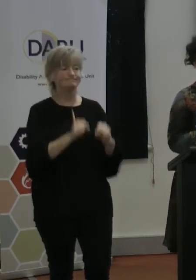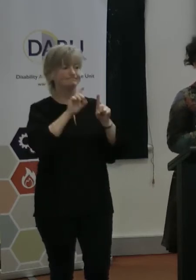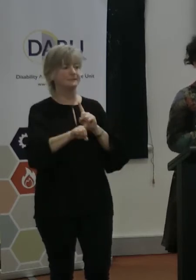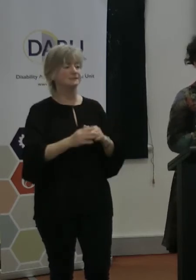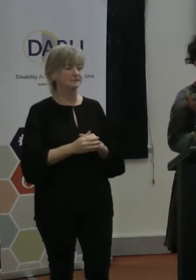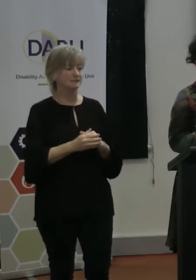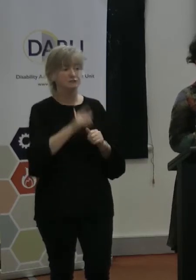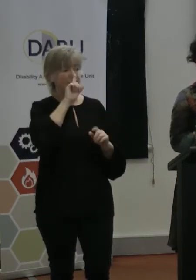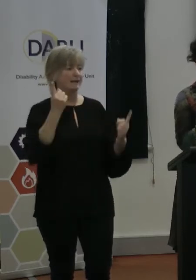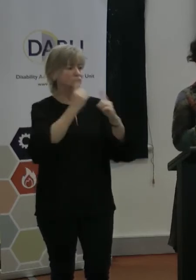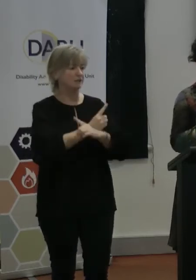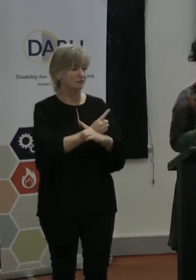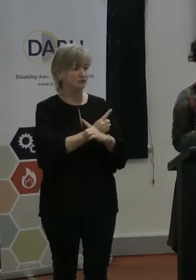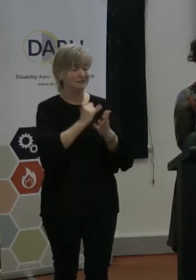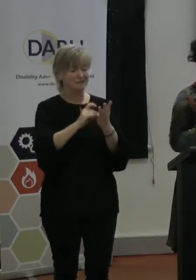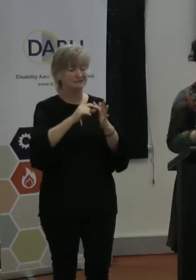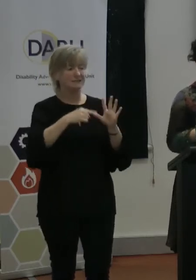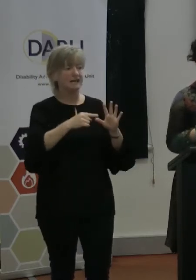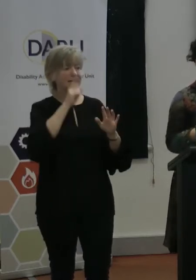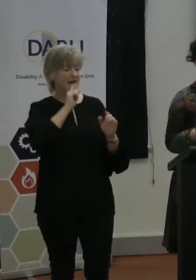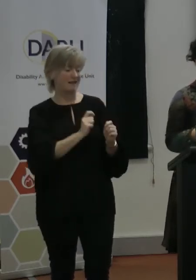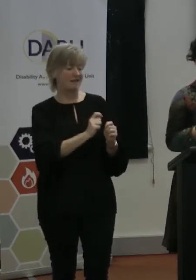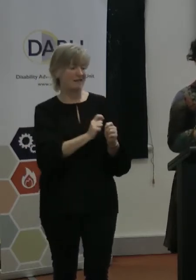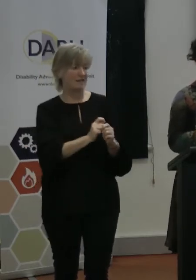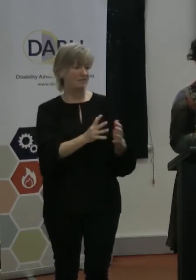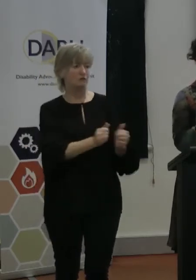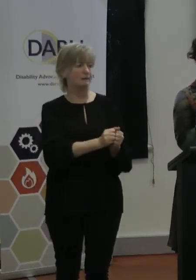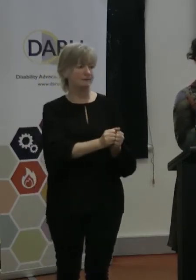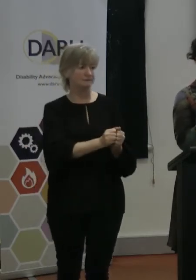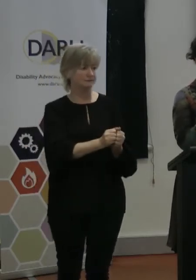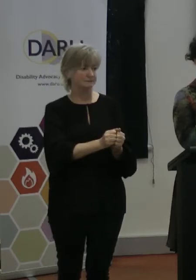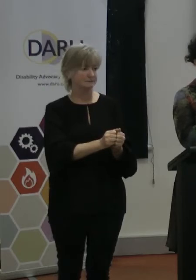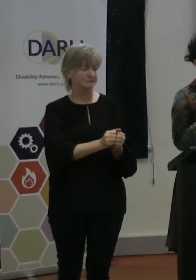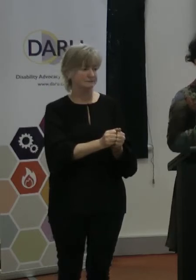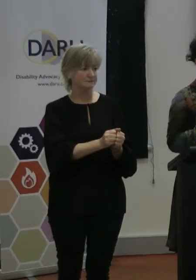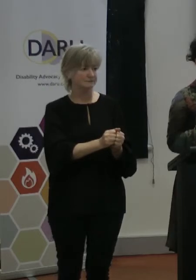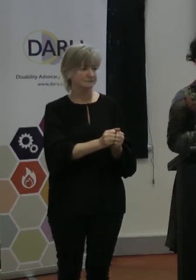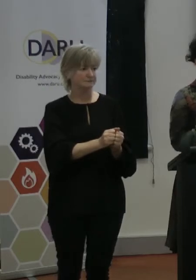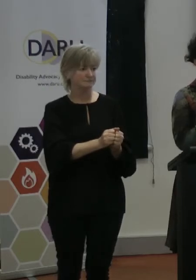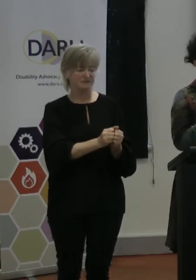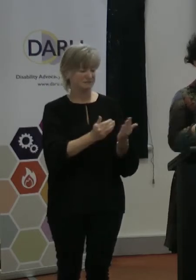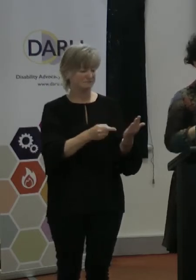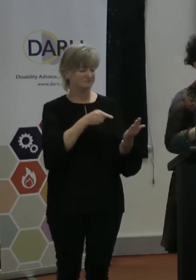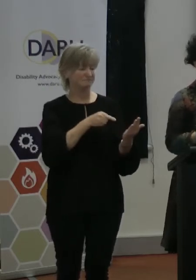So an SDA provider can't make amendments to the agreement. It's as